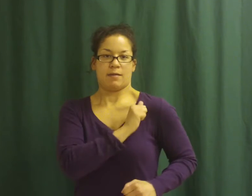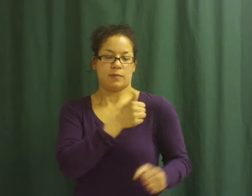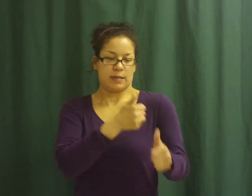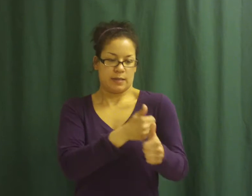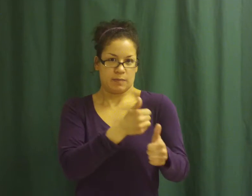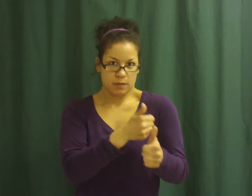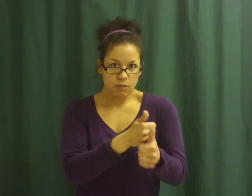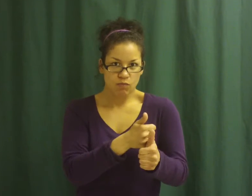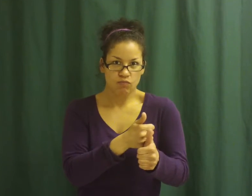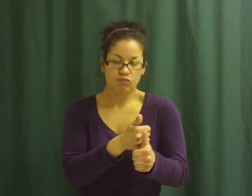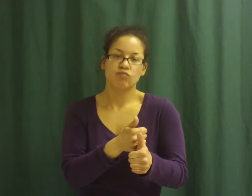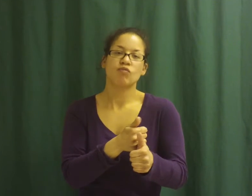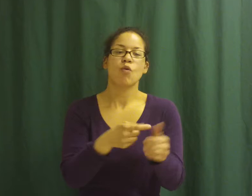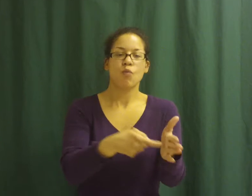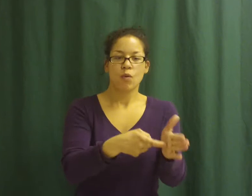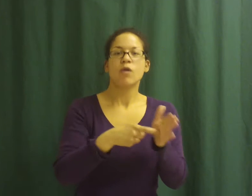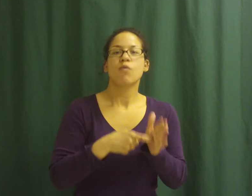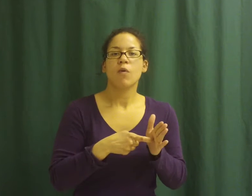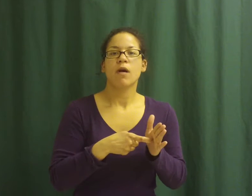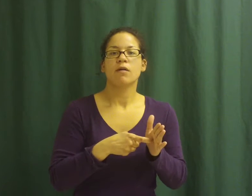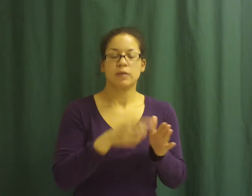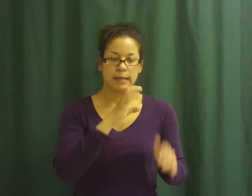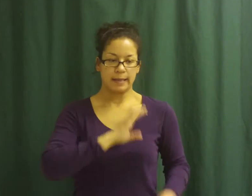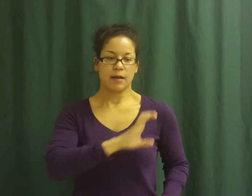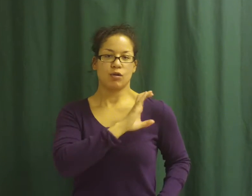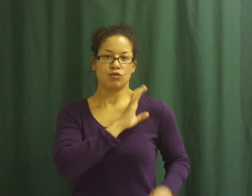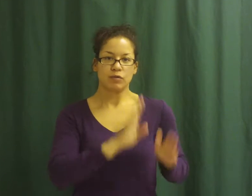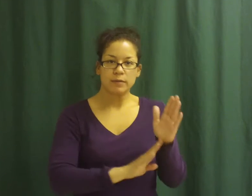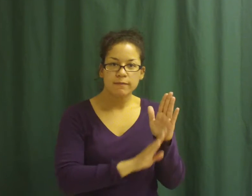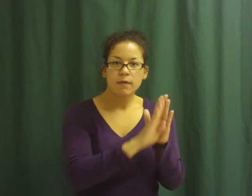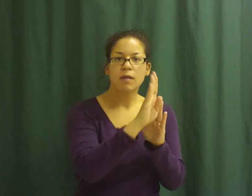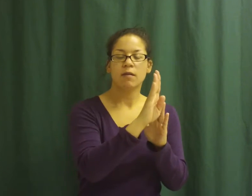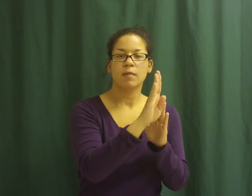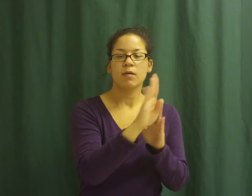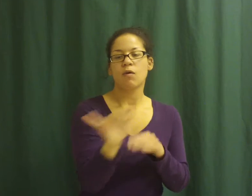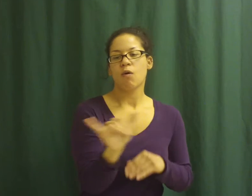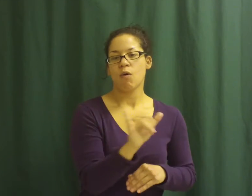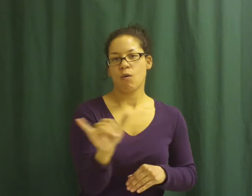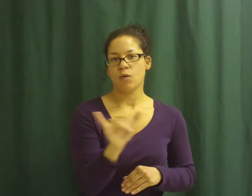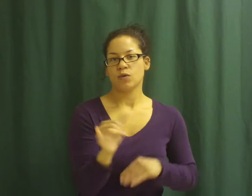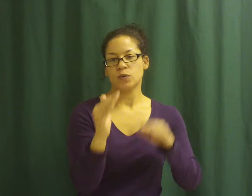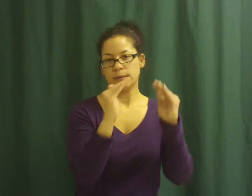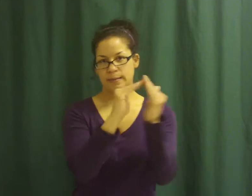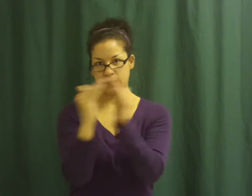for character and citizenship education.